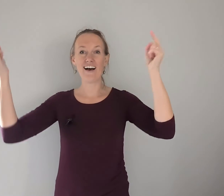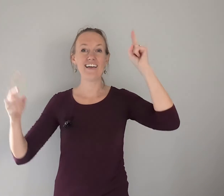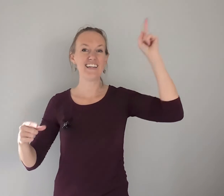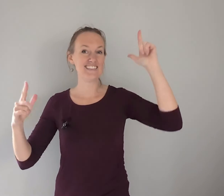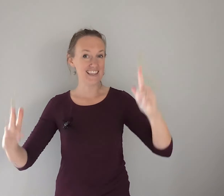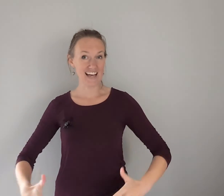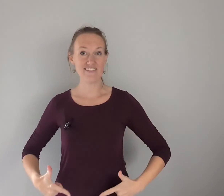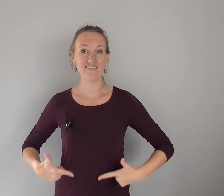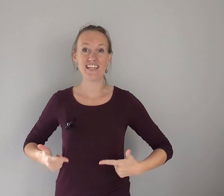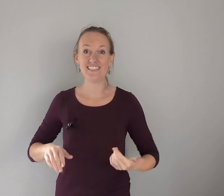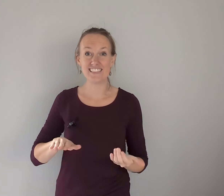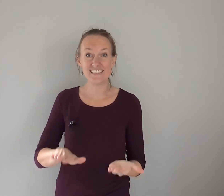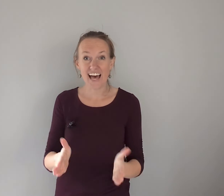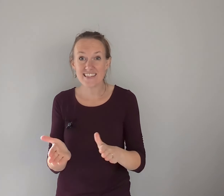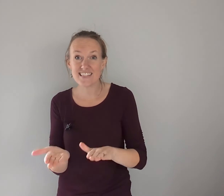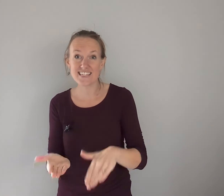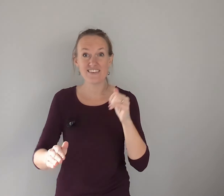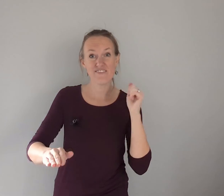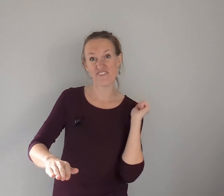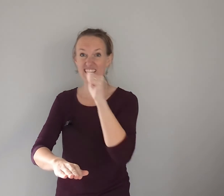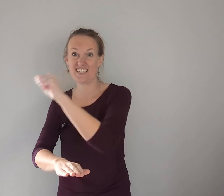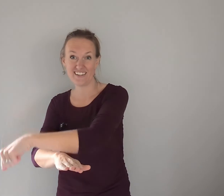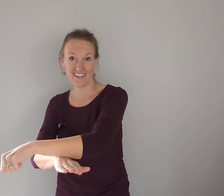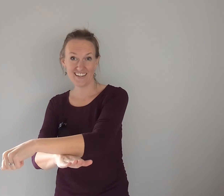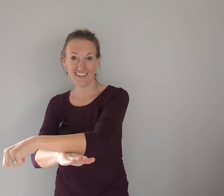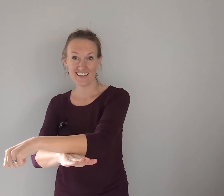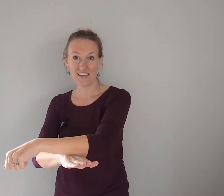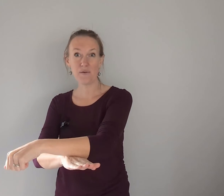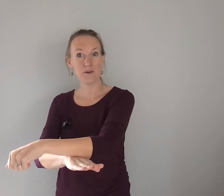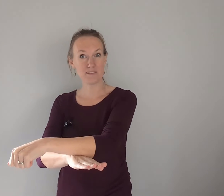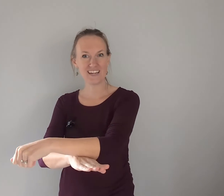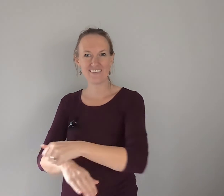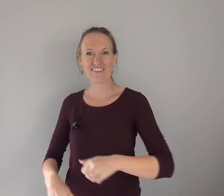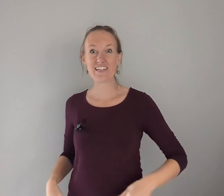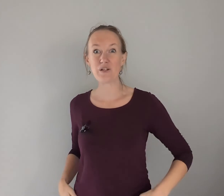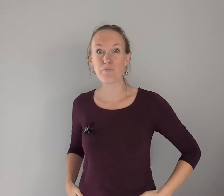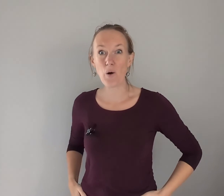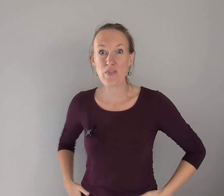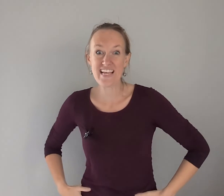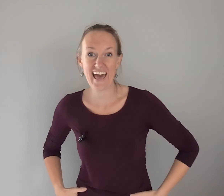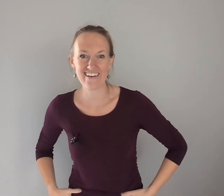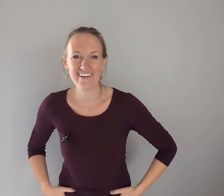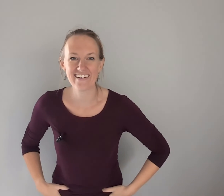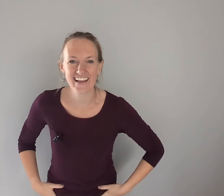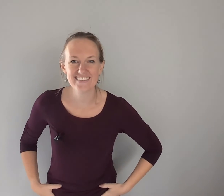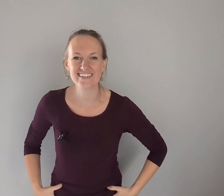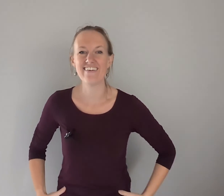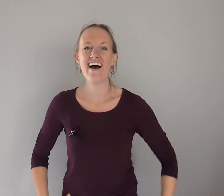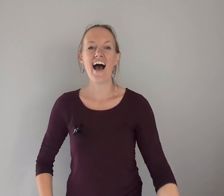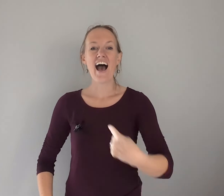Hallelujah. His life is death's defeat. Okay, one more time, and then we're going to do both together. Okay, so